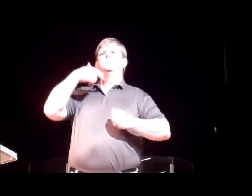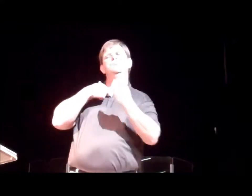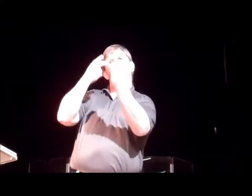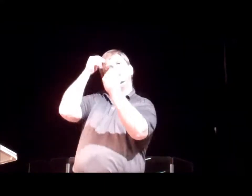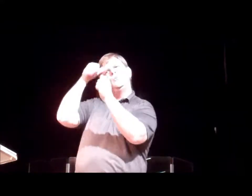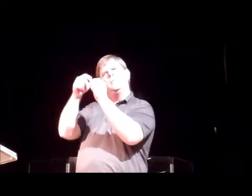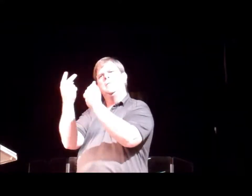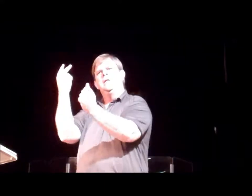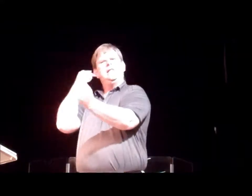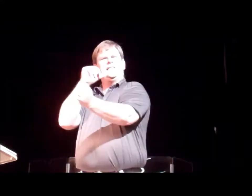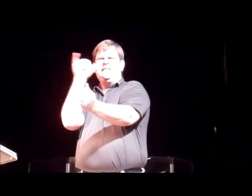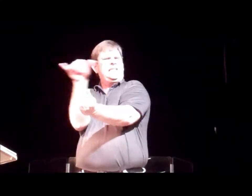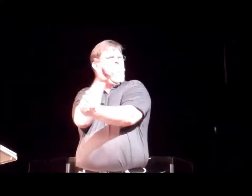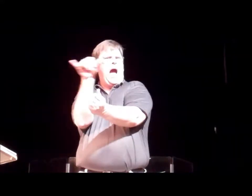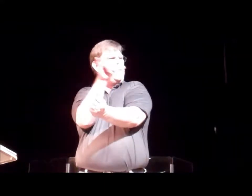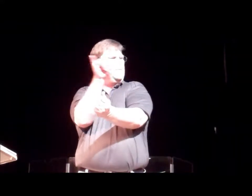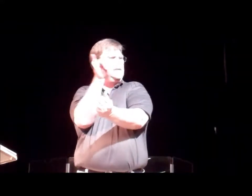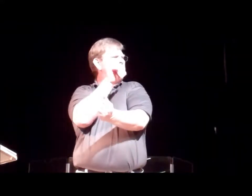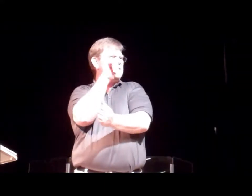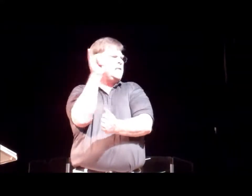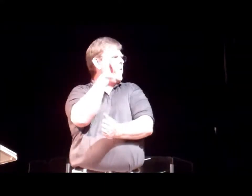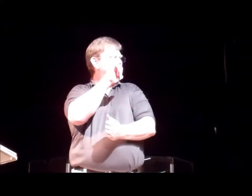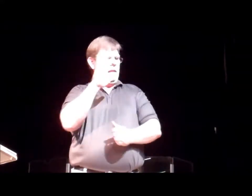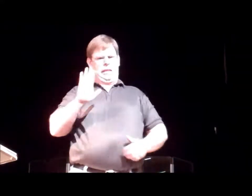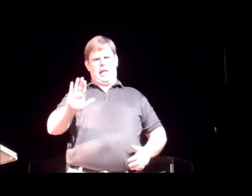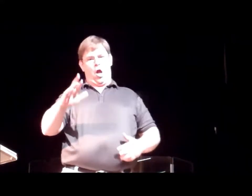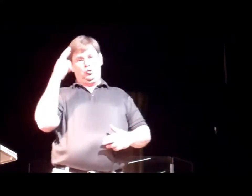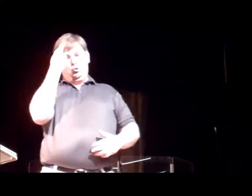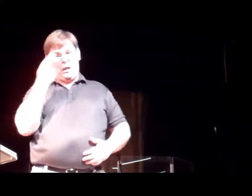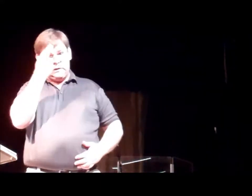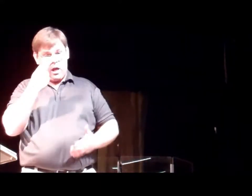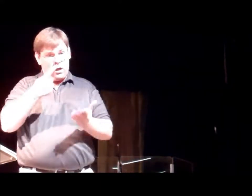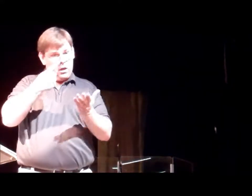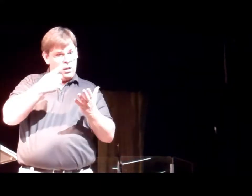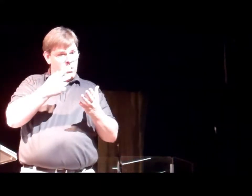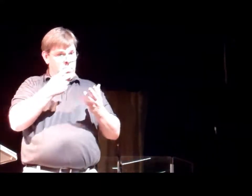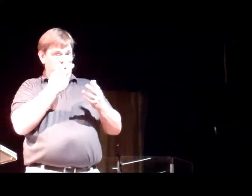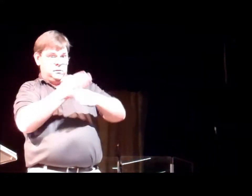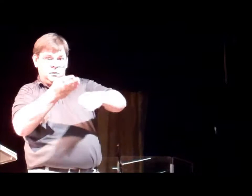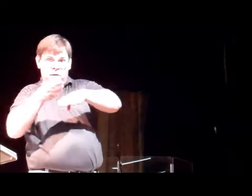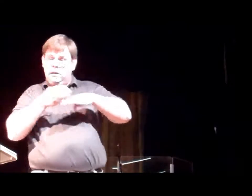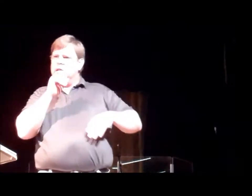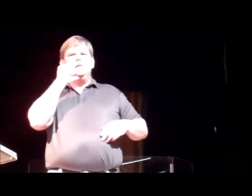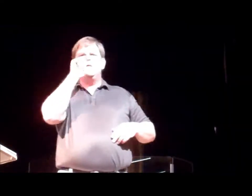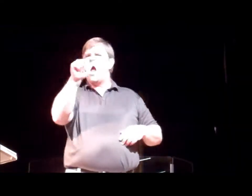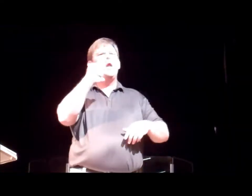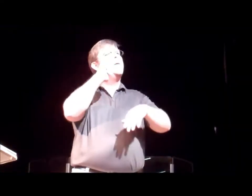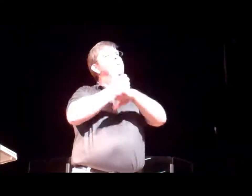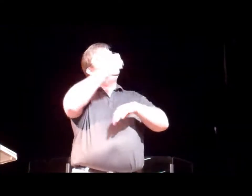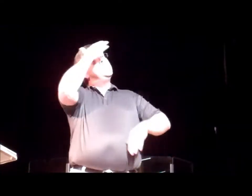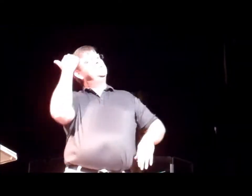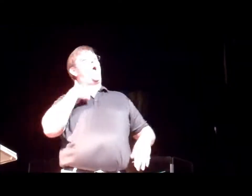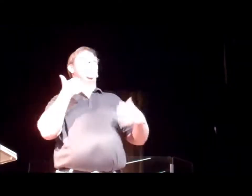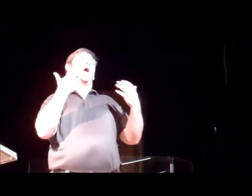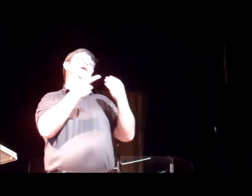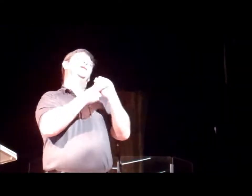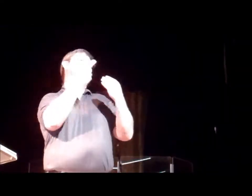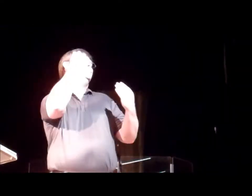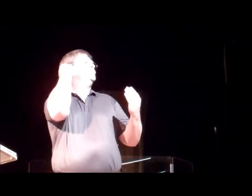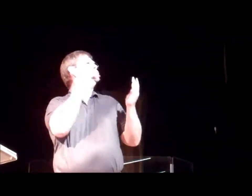because they want to save it for posterity or either for memorabilia or for nostalgia reasons.